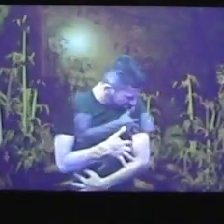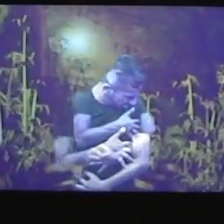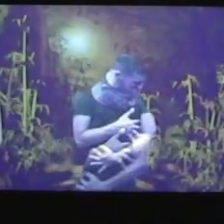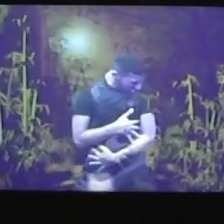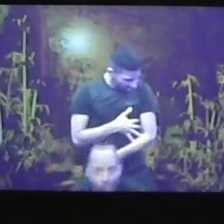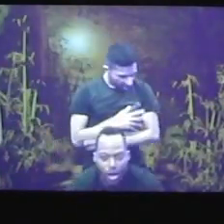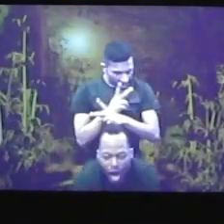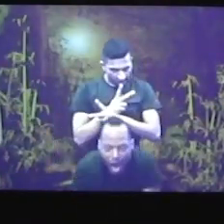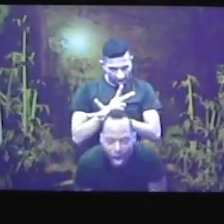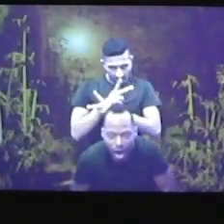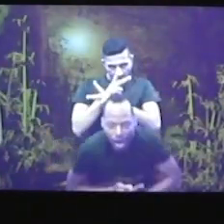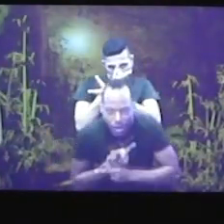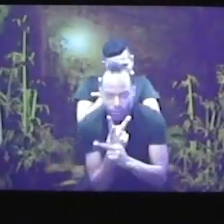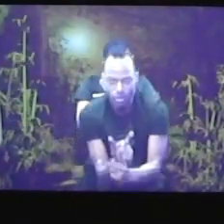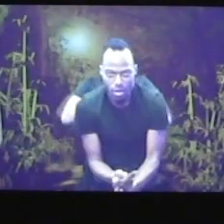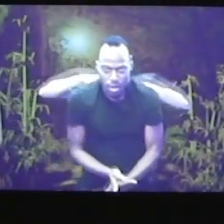and shun the